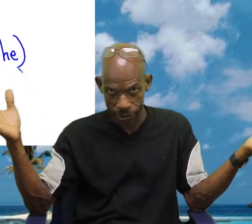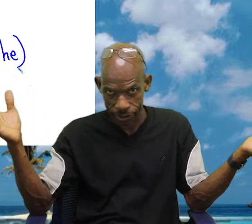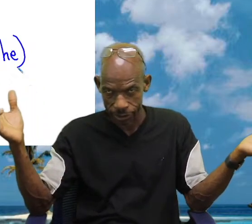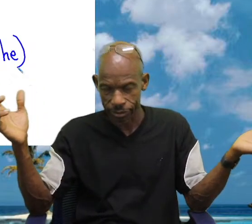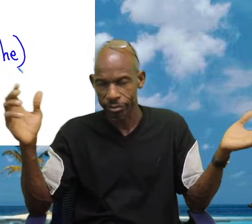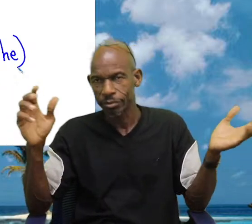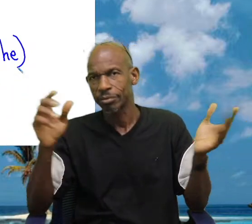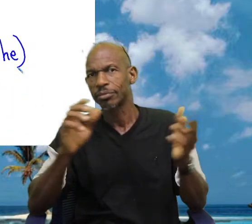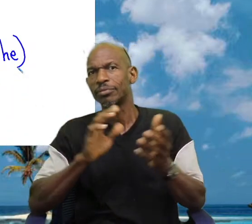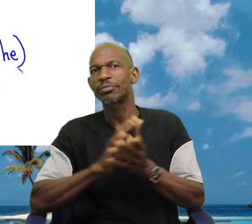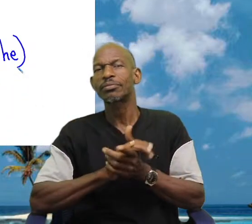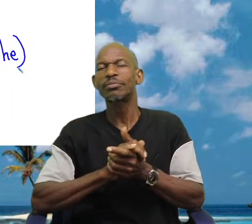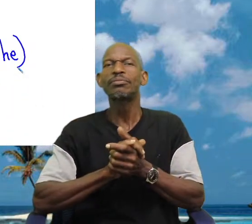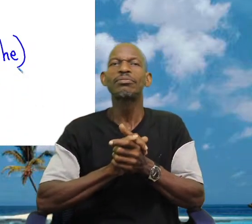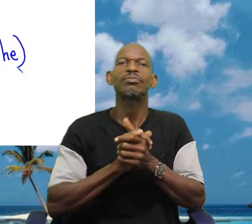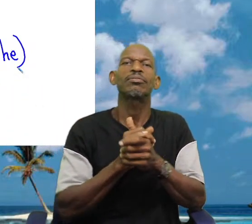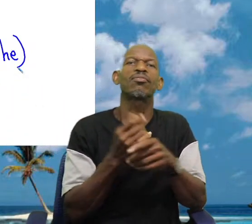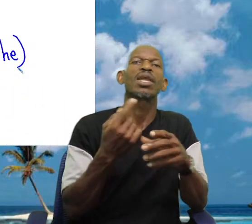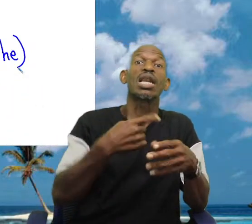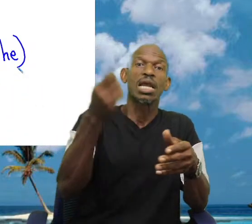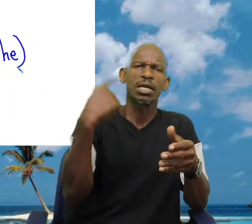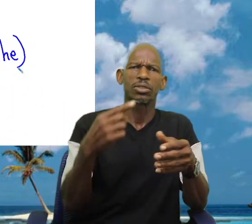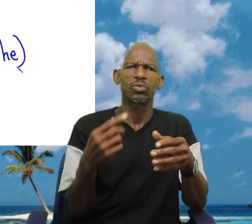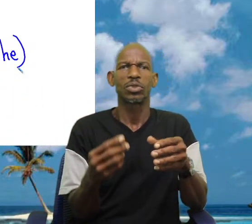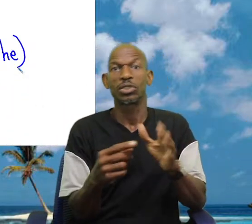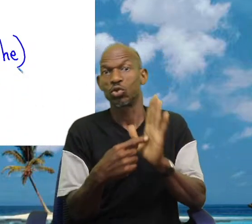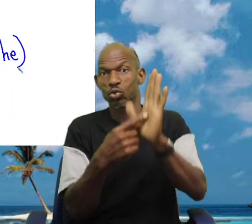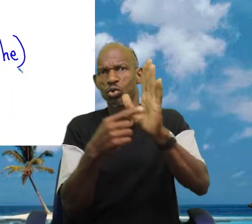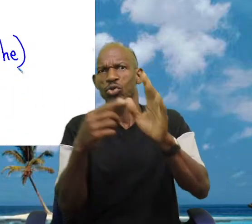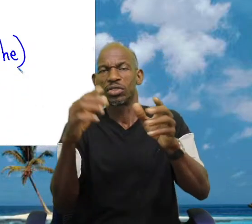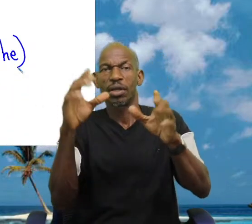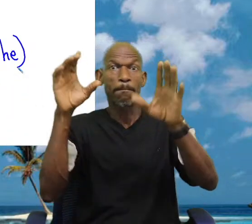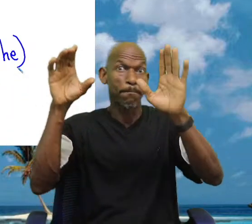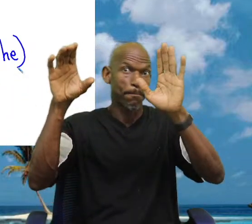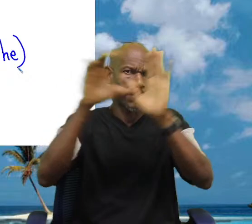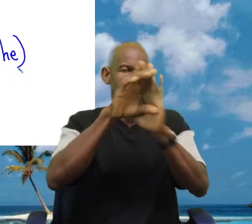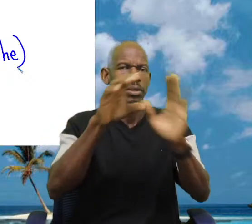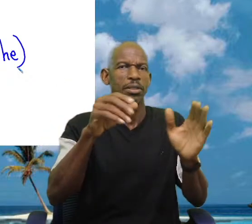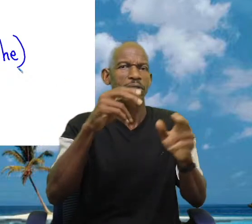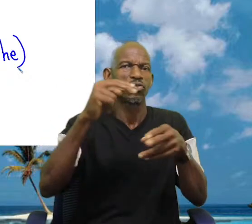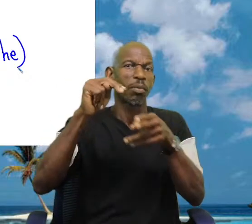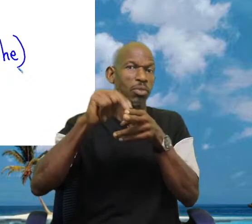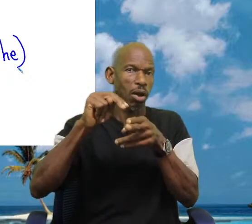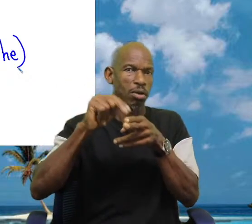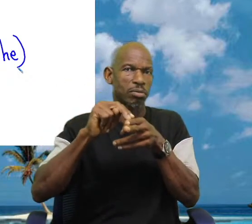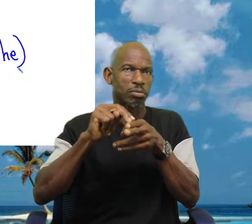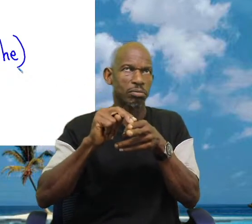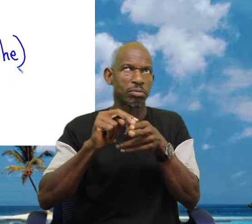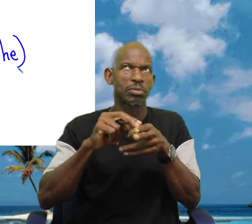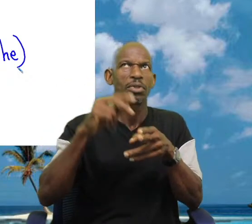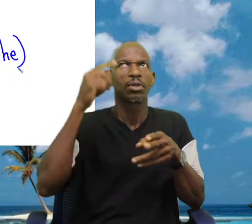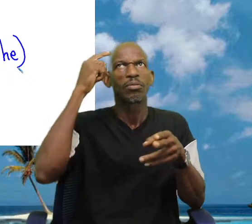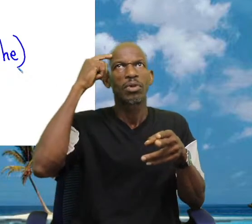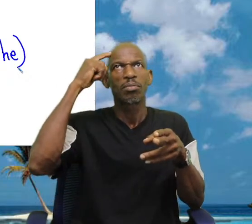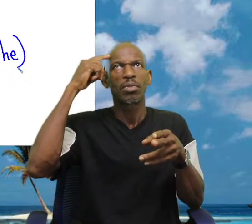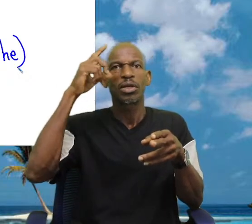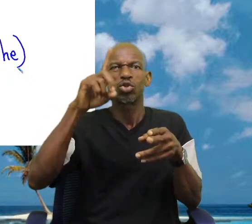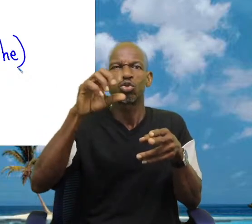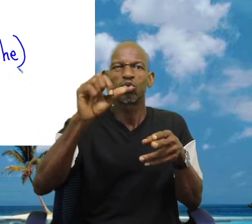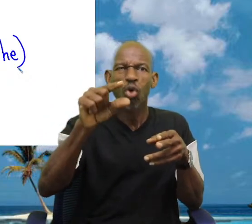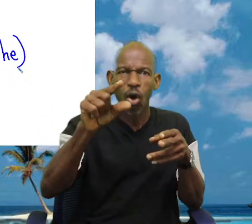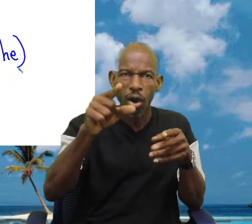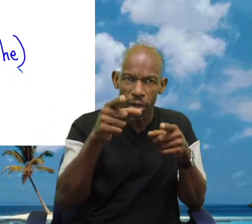nouns, and what I asked you to do is to look at the pictures, and from the pictures you will